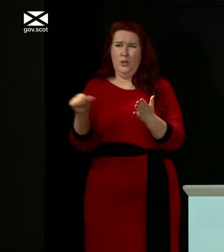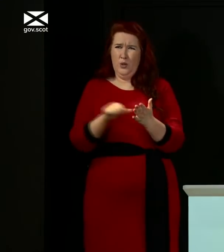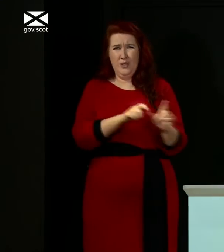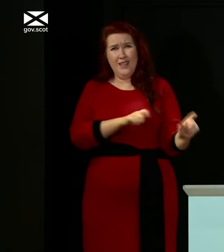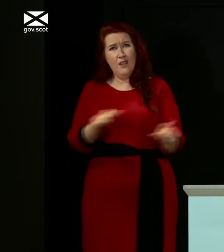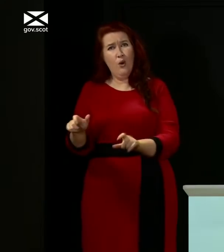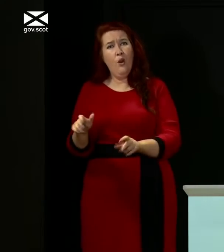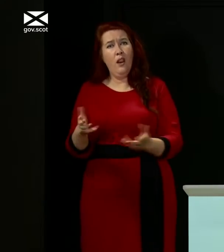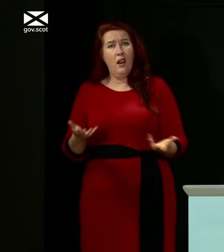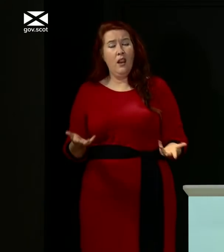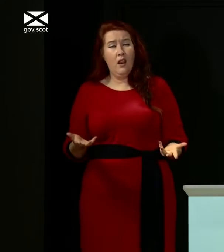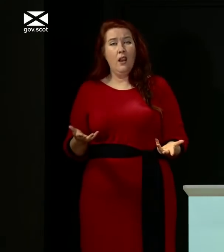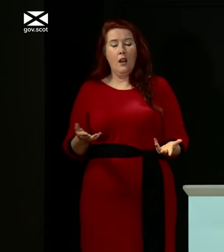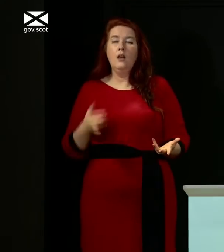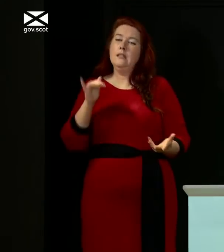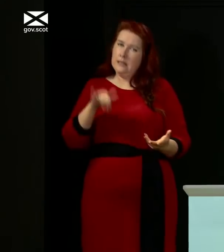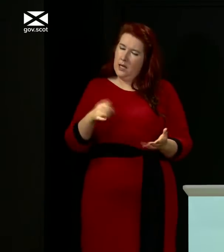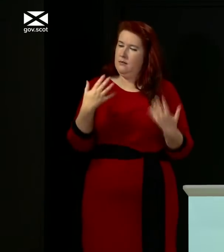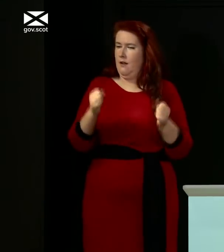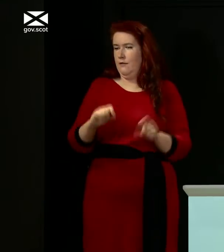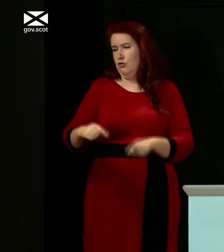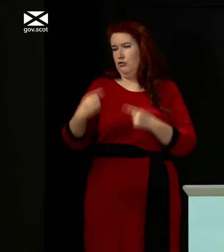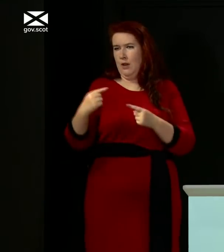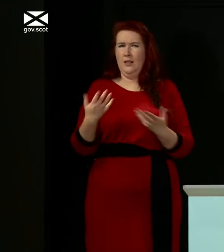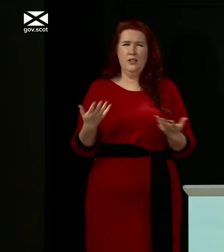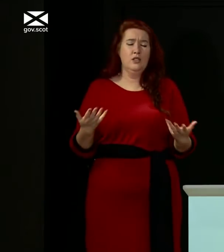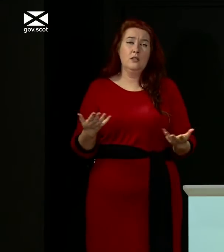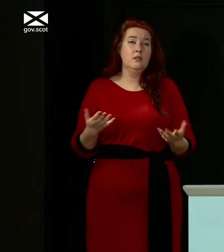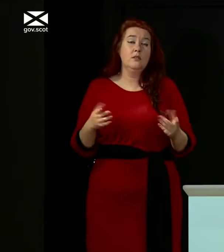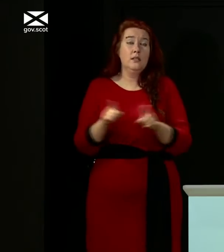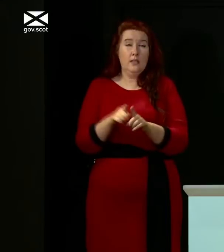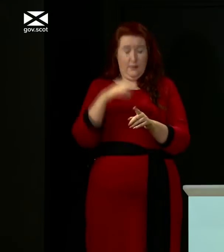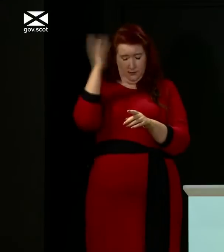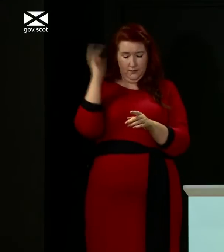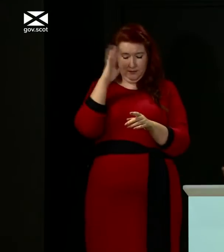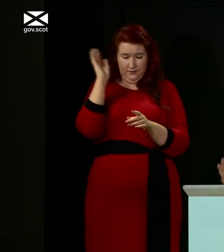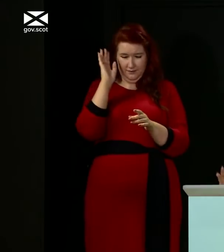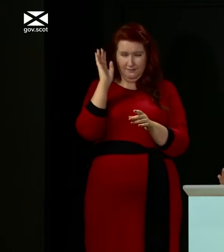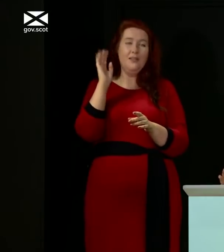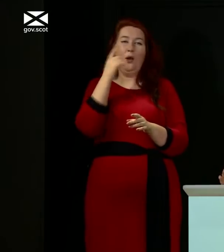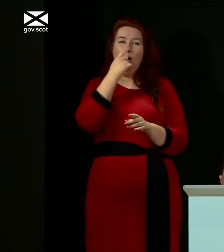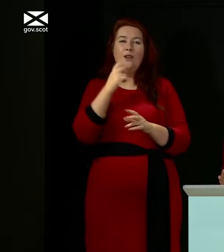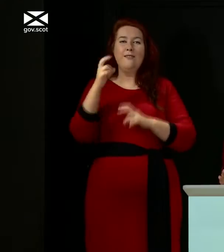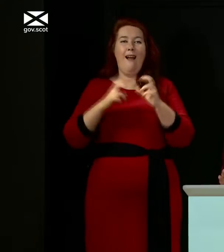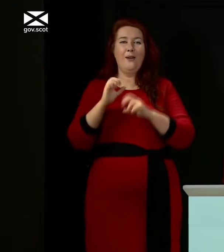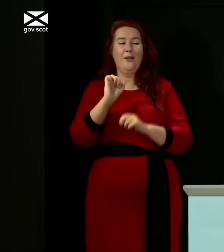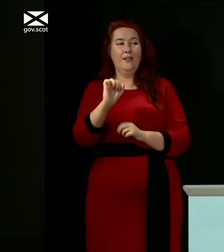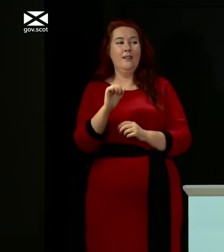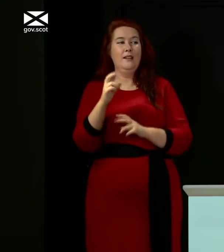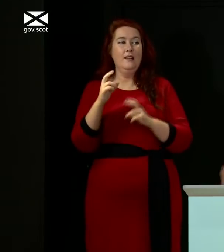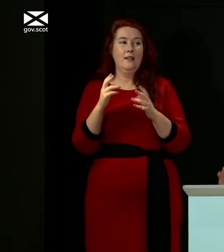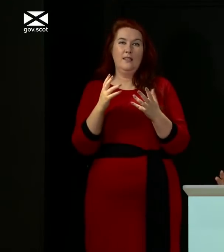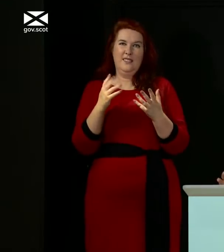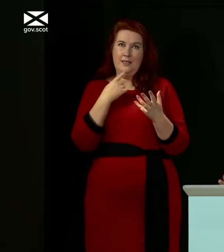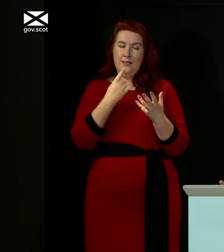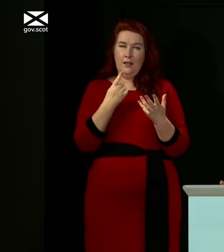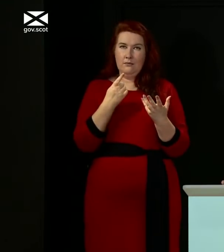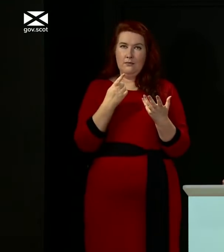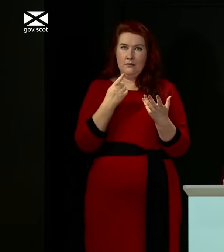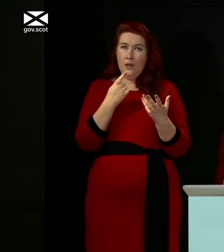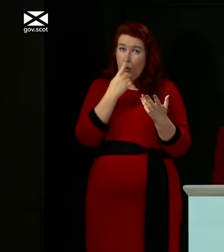And yes, there are logistical challenges, and you can make the argument you've just made. I'm not saying it's completely illegitimate or that we should not